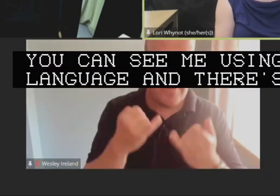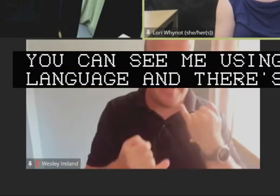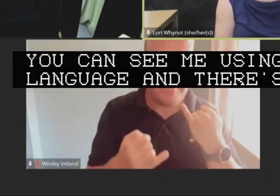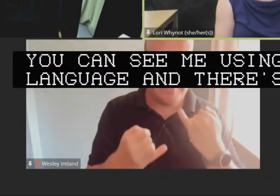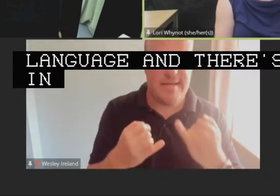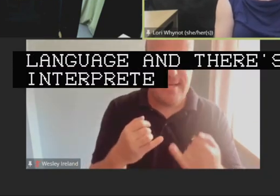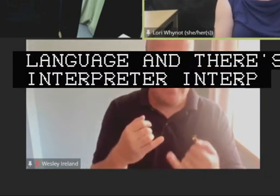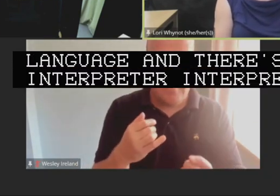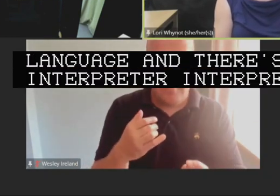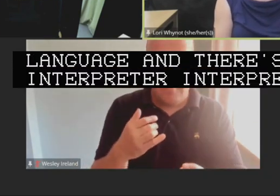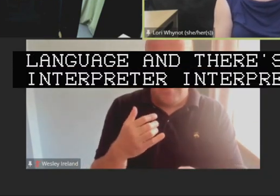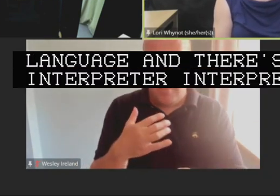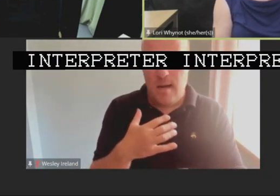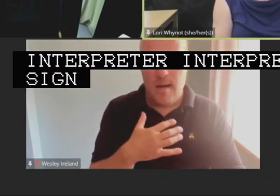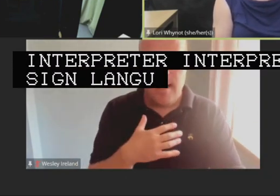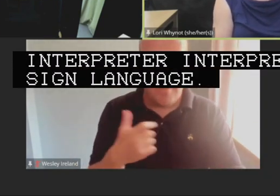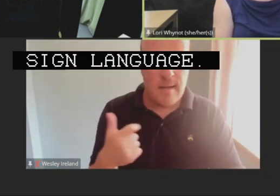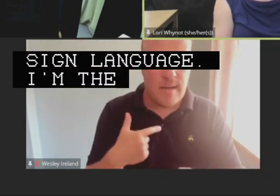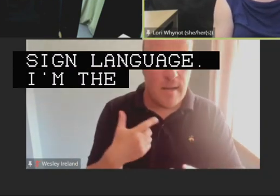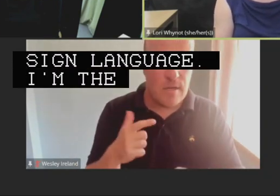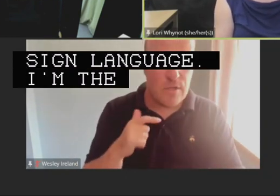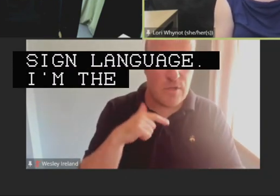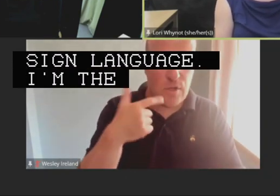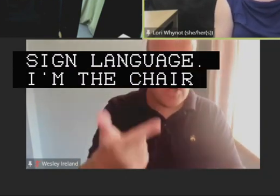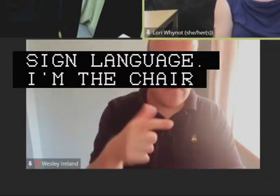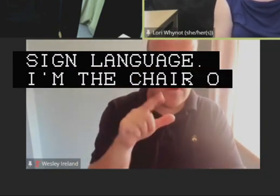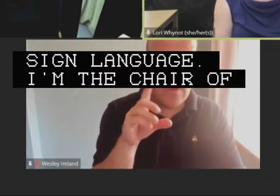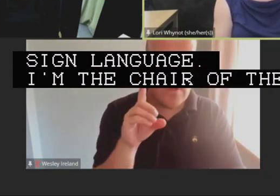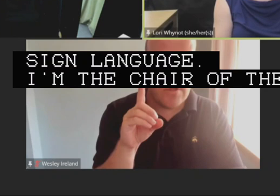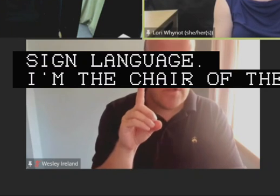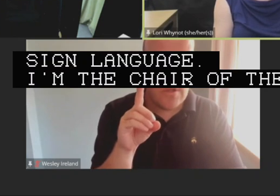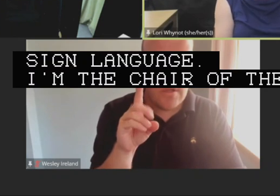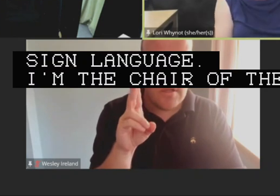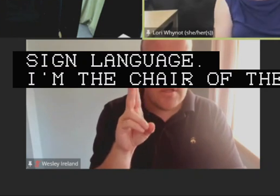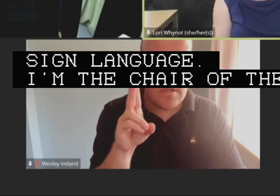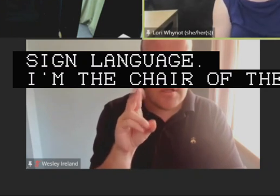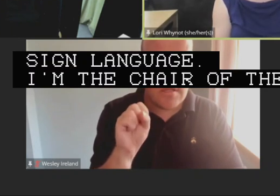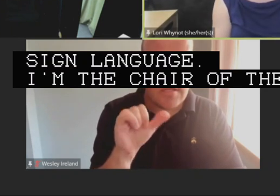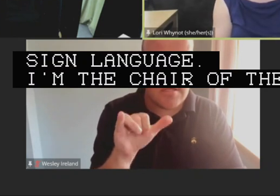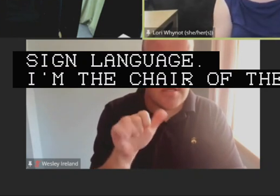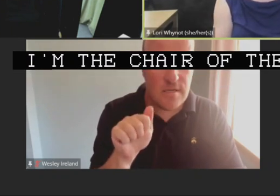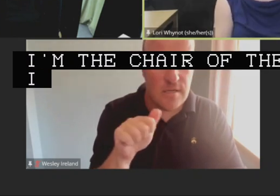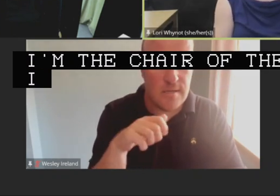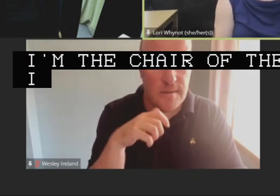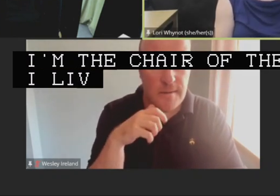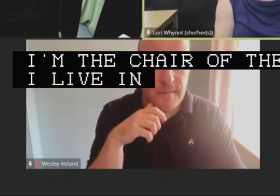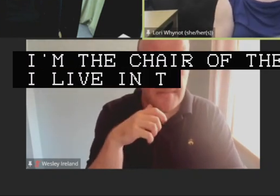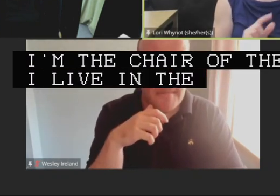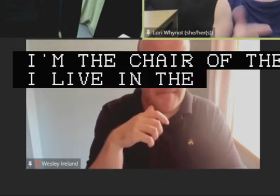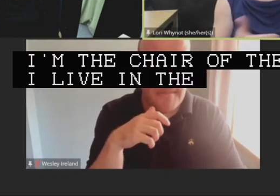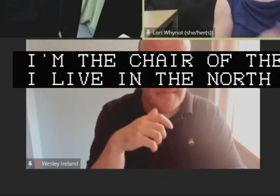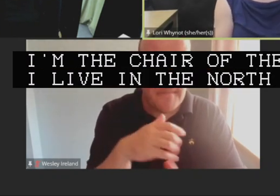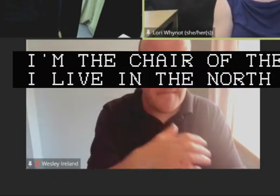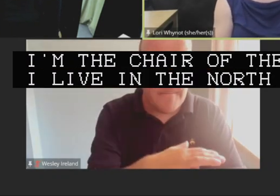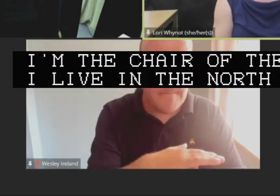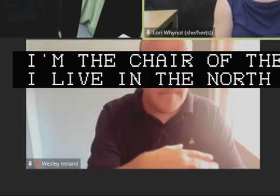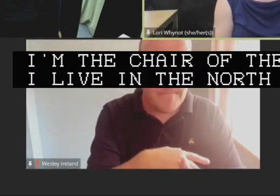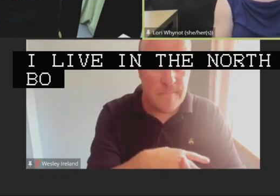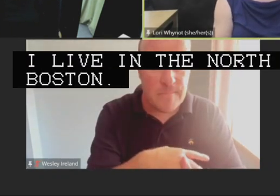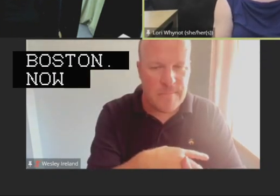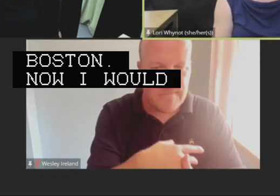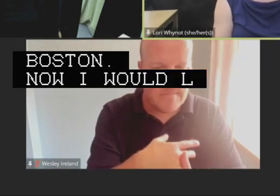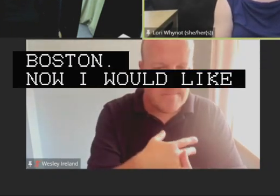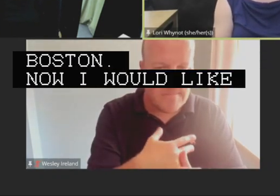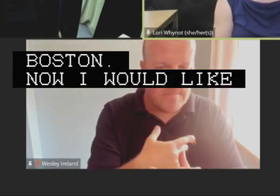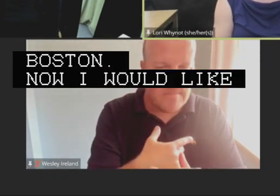the chair of the commission, and I live in the North End of Boston. So now I'd like to recognize Jucia